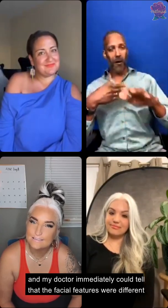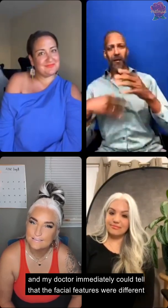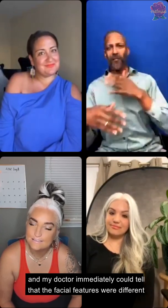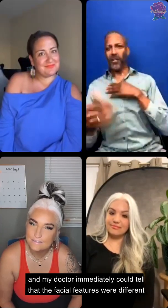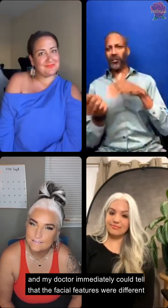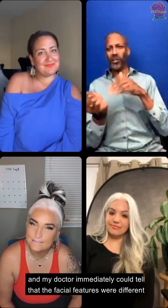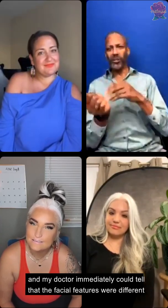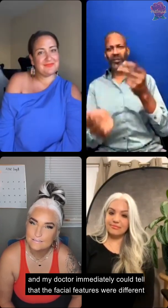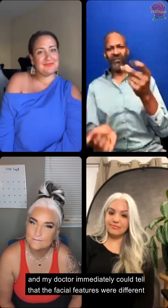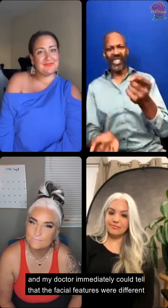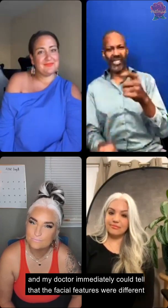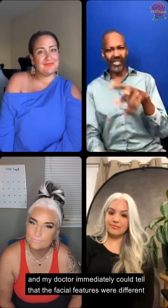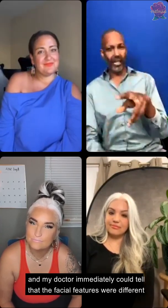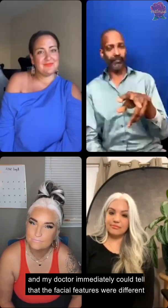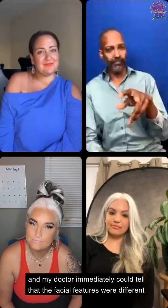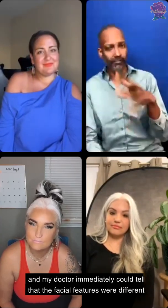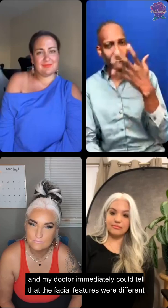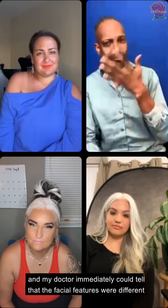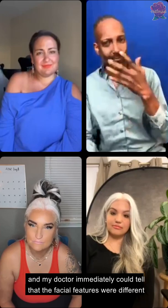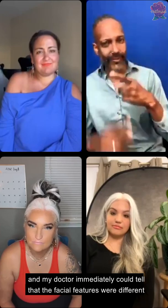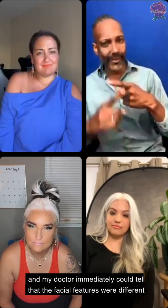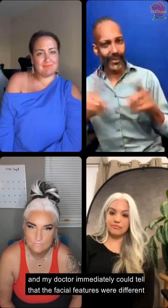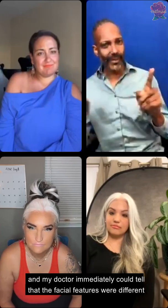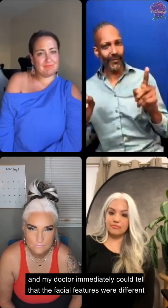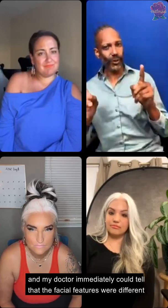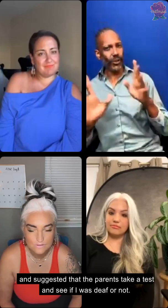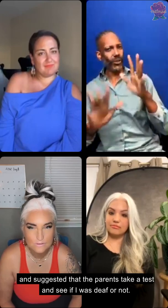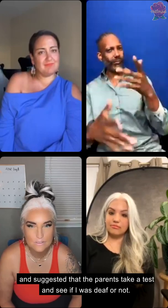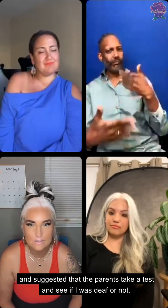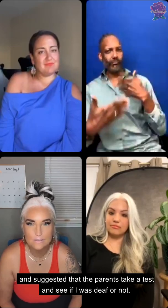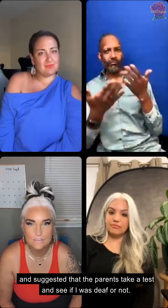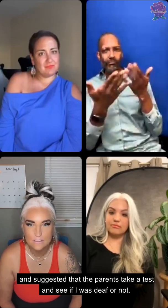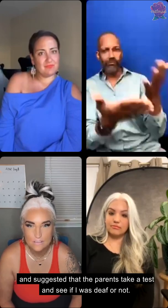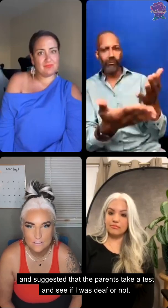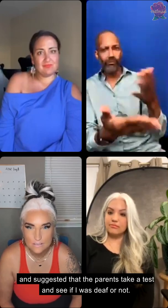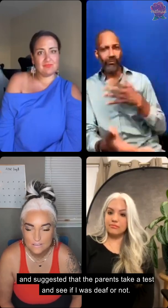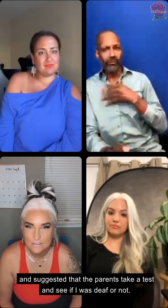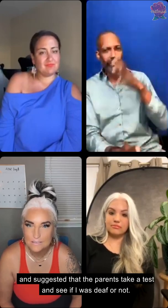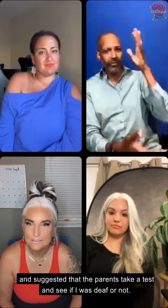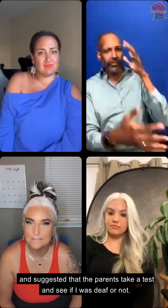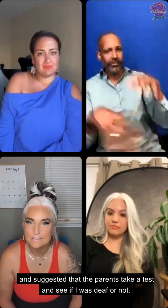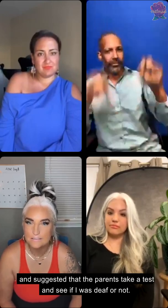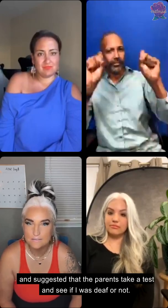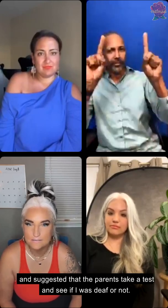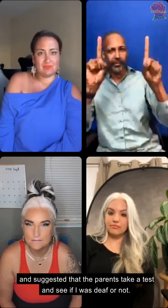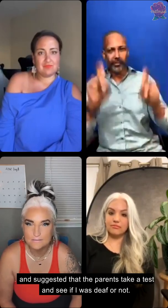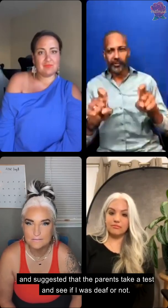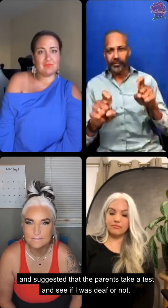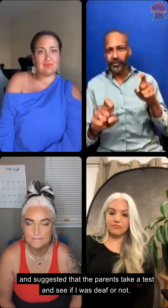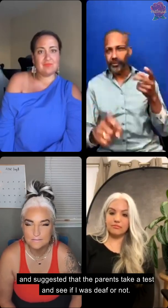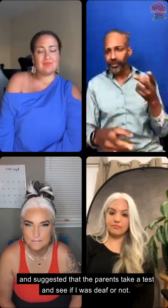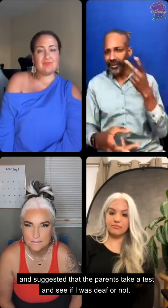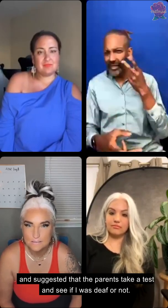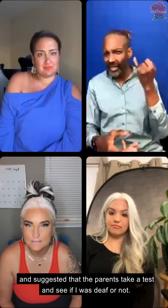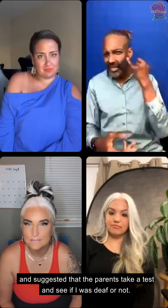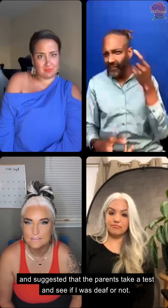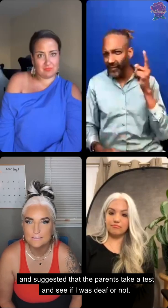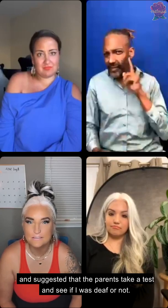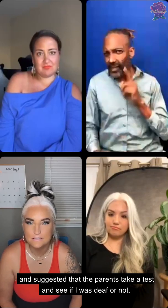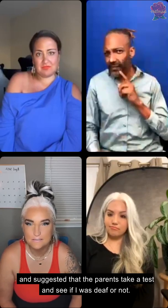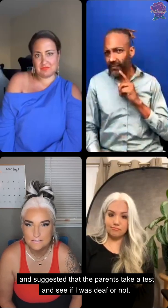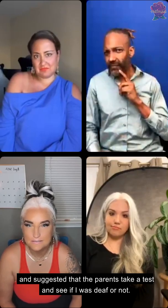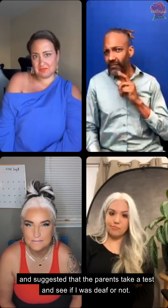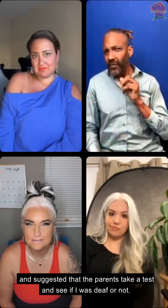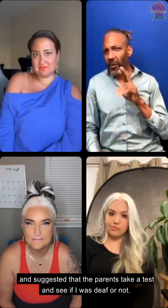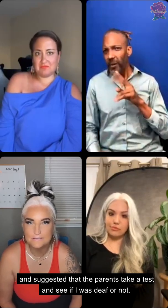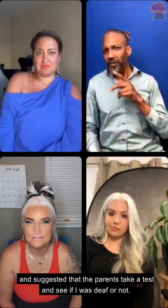and my doctor immediately could tell that the facial features were different and suggested that my parents take a test and see if I was